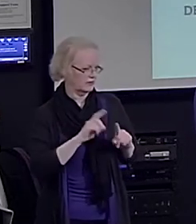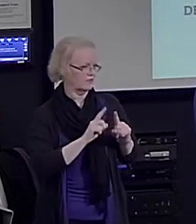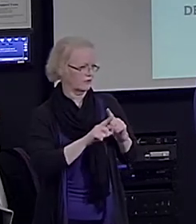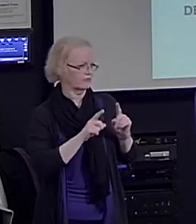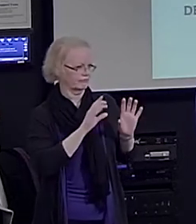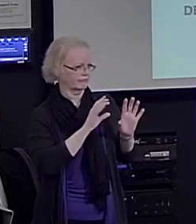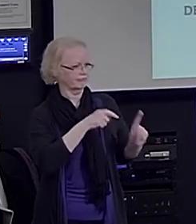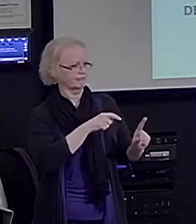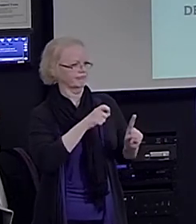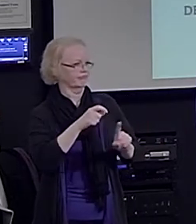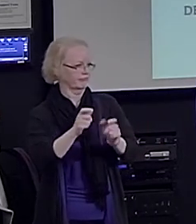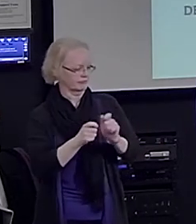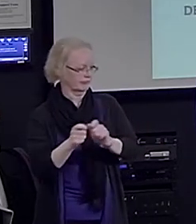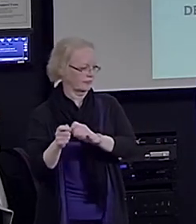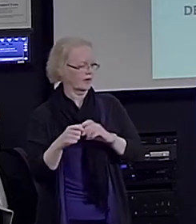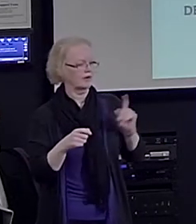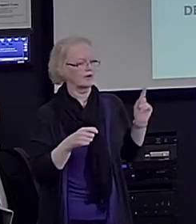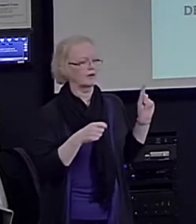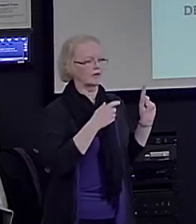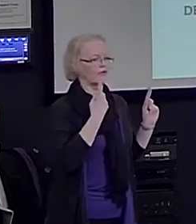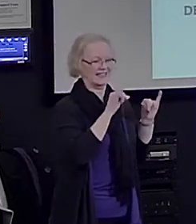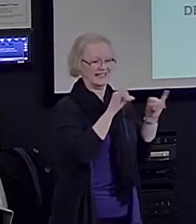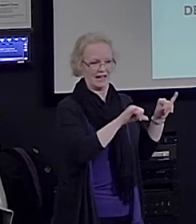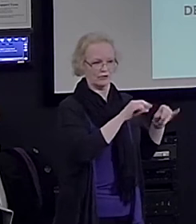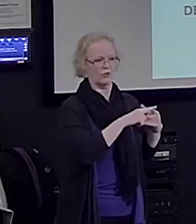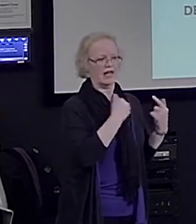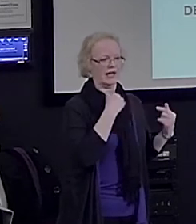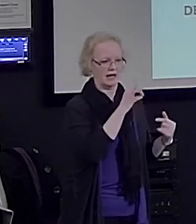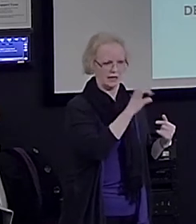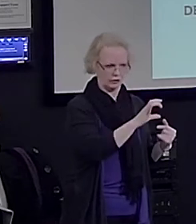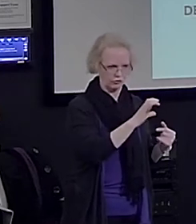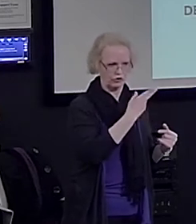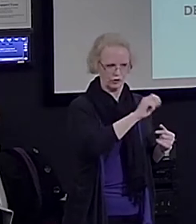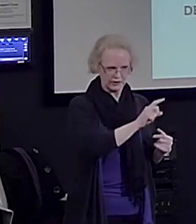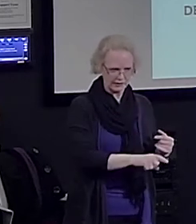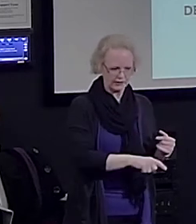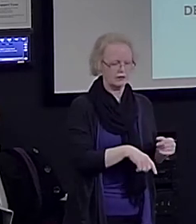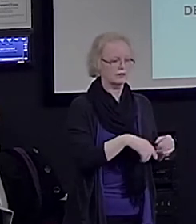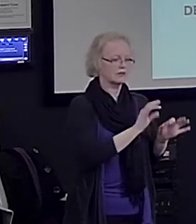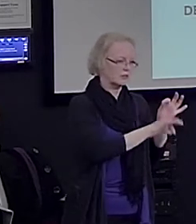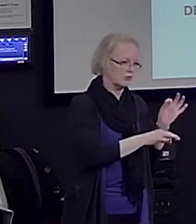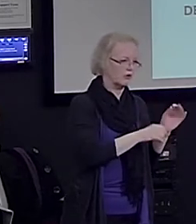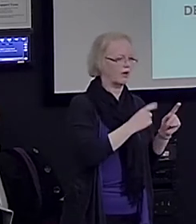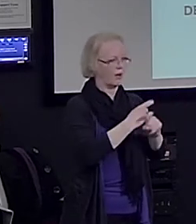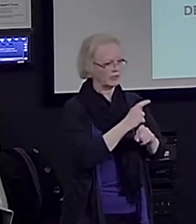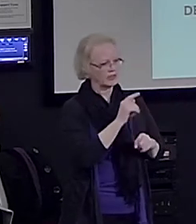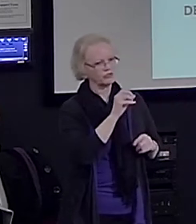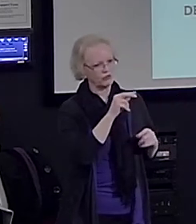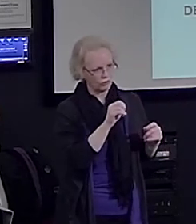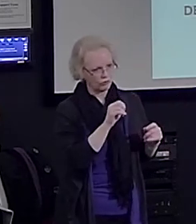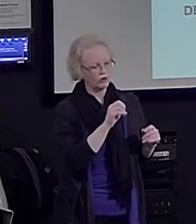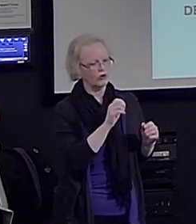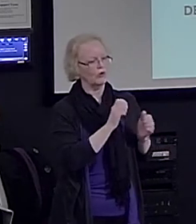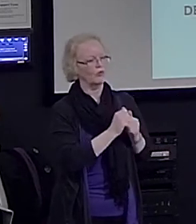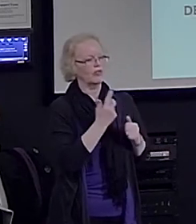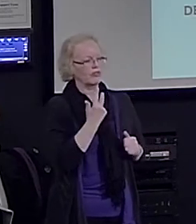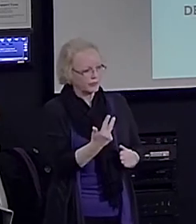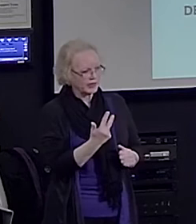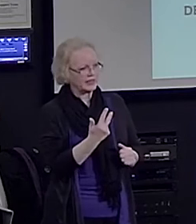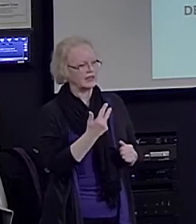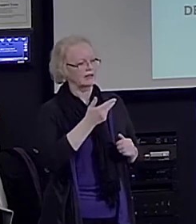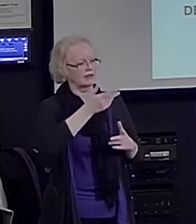standard it was an 800 Hertz simple simple complex tone into interspersed with three single